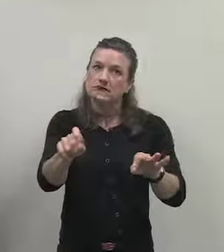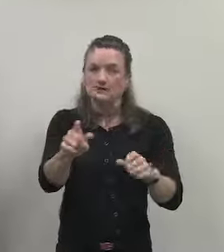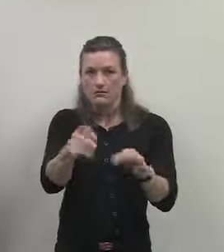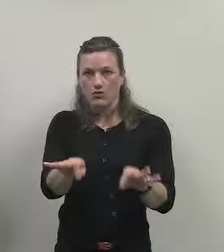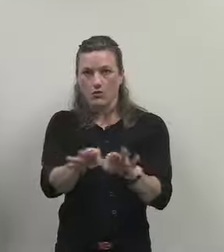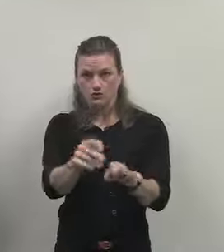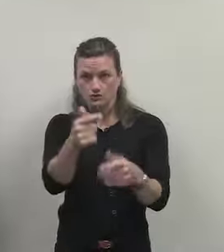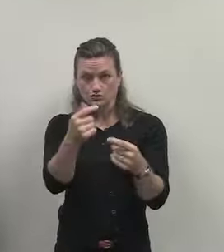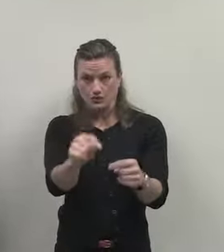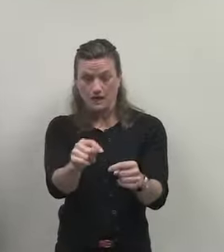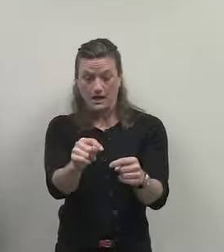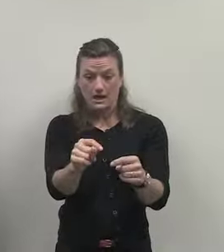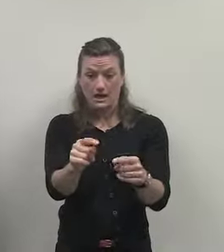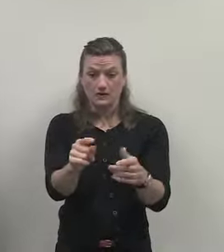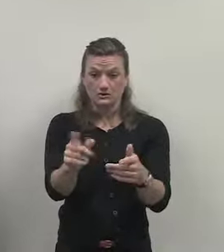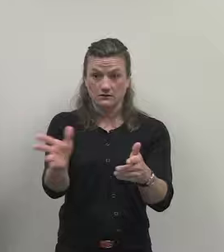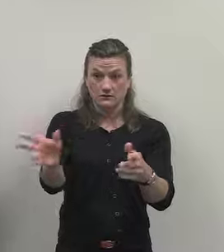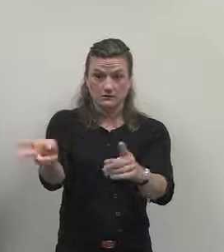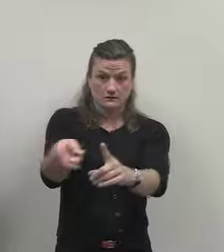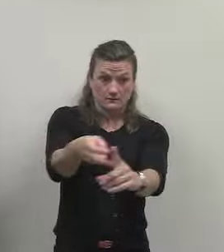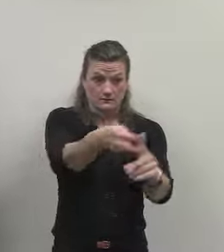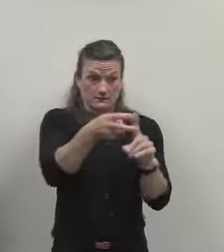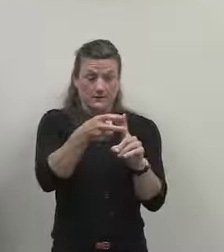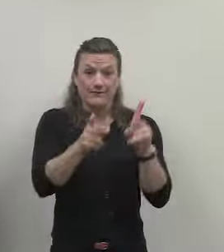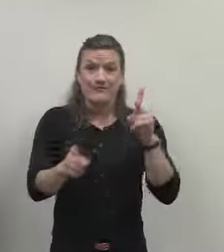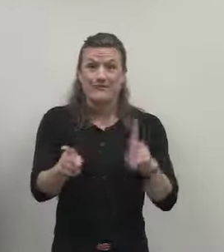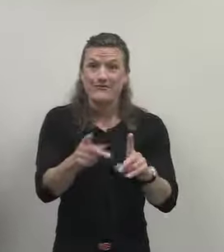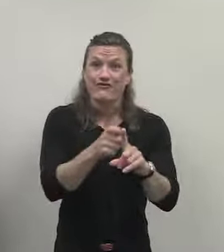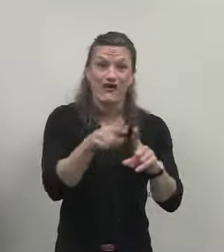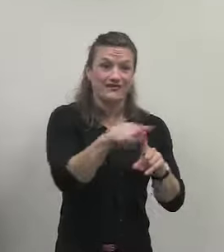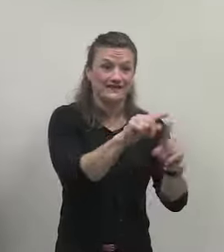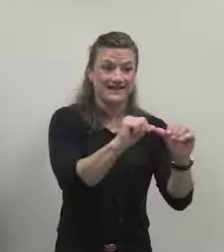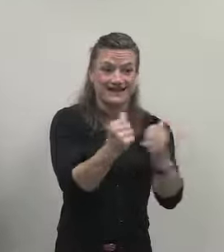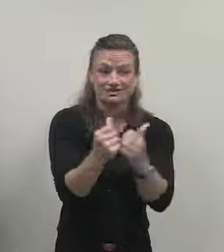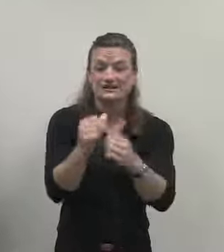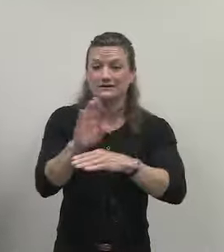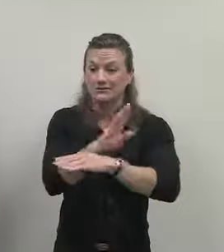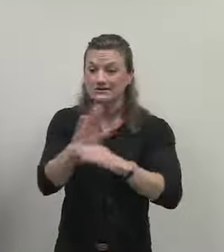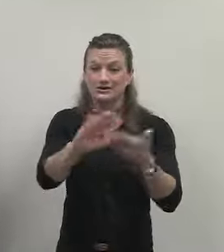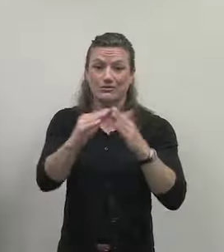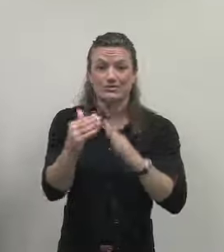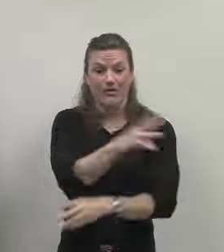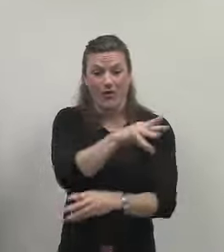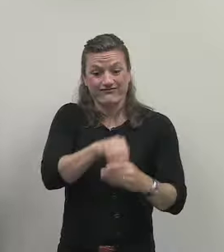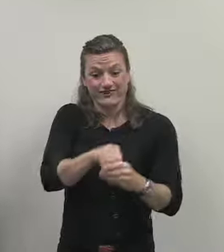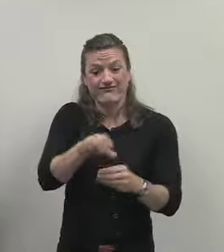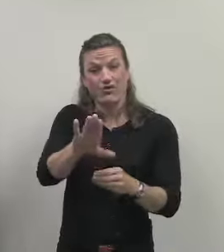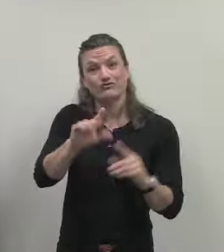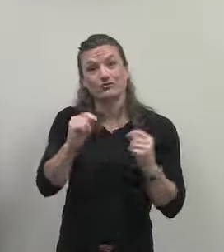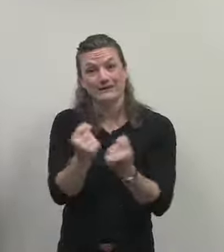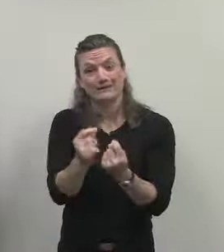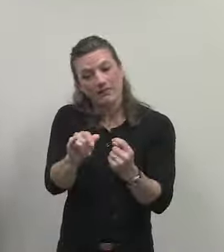to try to get as many people from the community agencies and the business community to your teams.